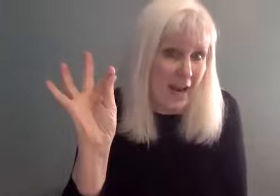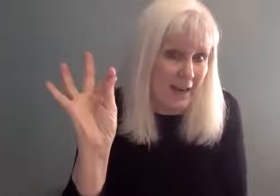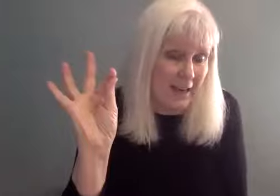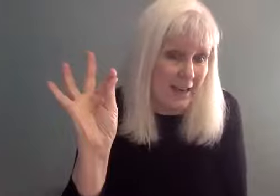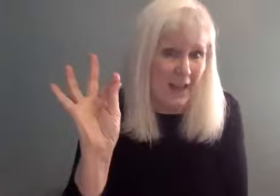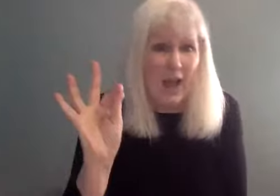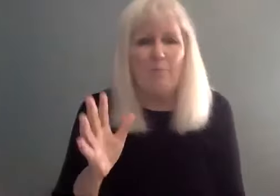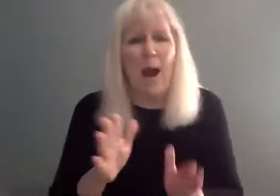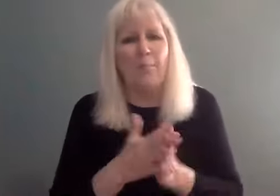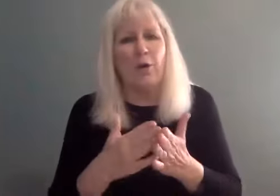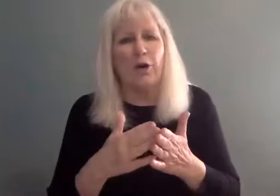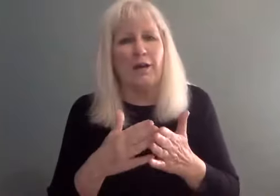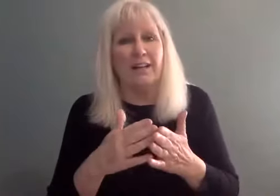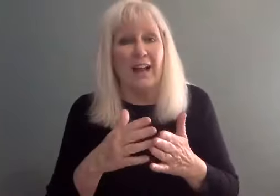on sex.